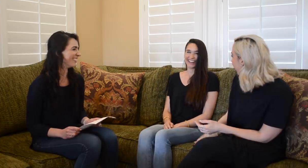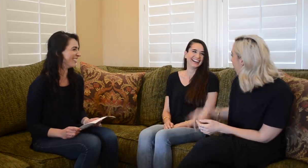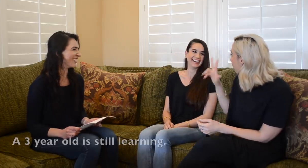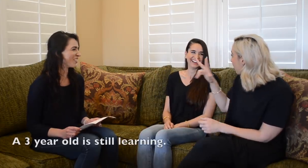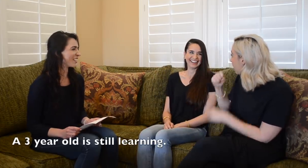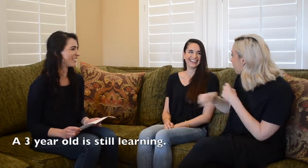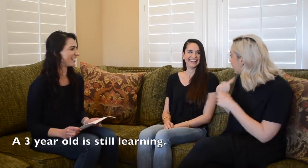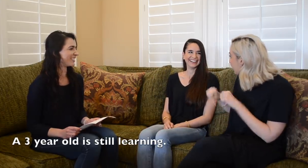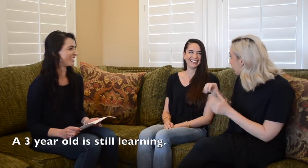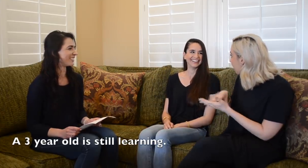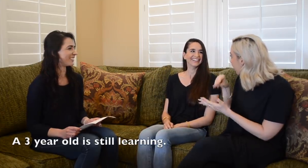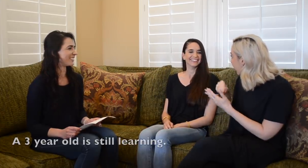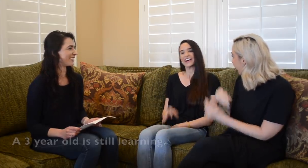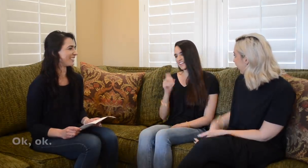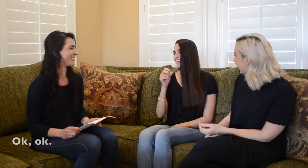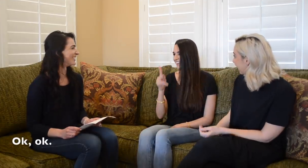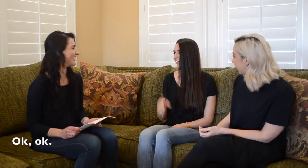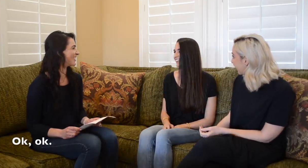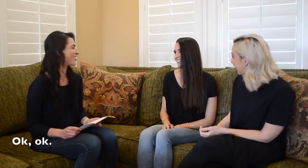A 3-year-old is still learning. Okay, okay.